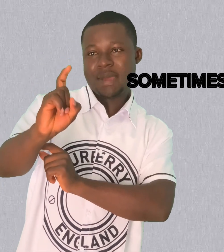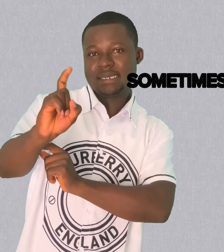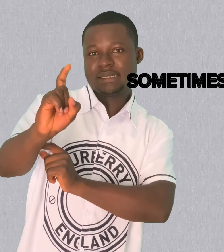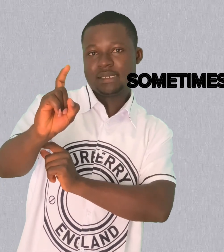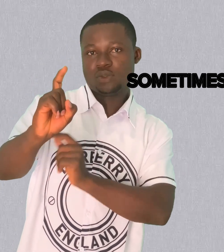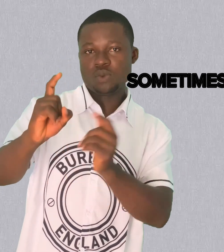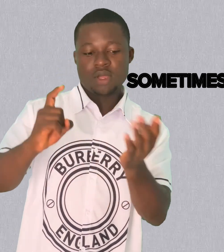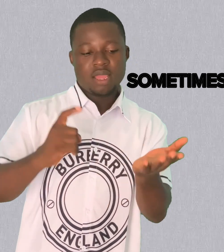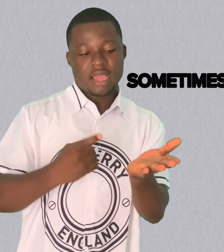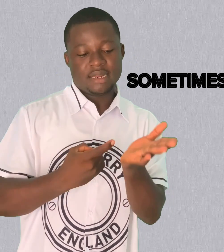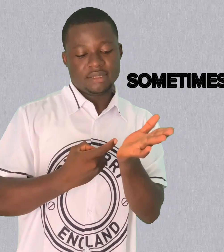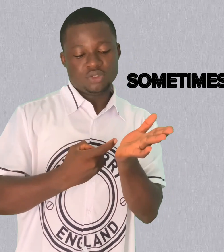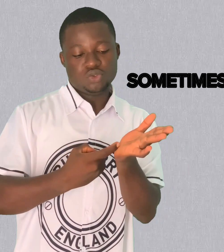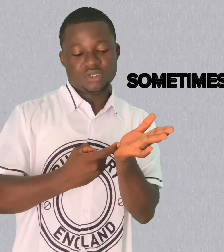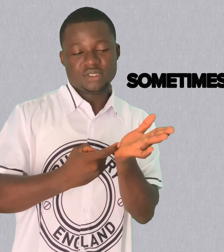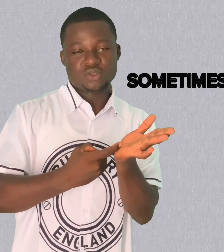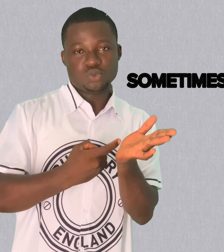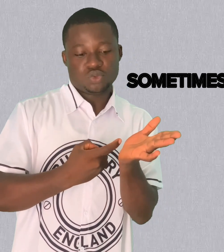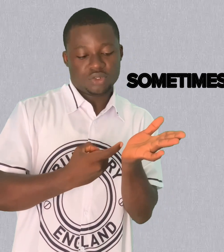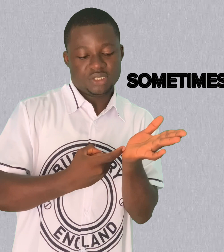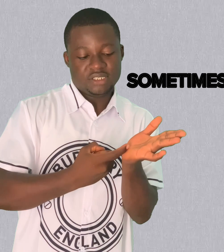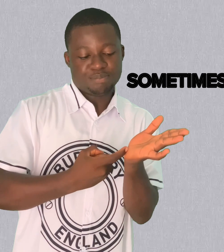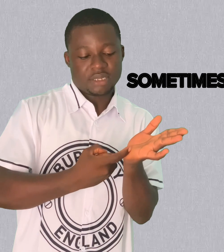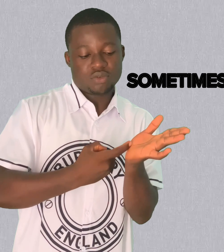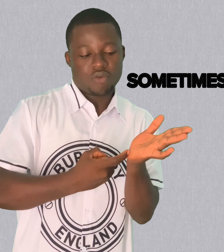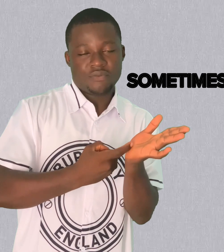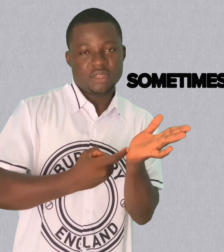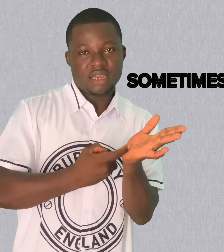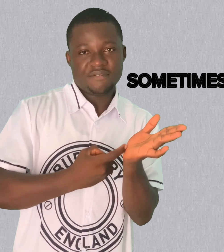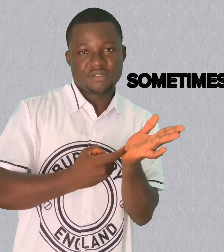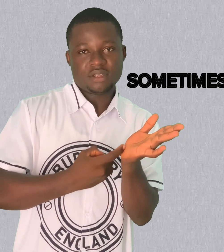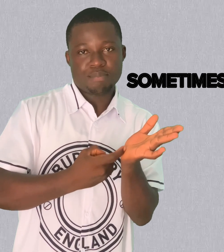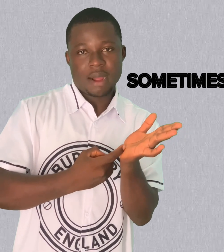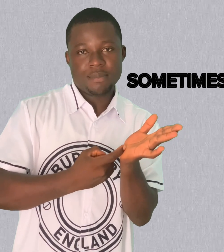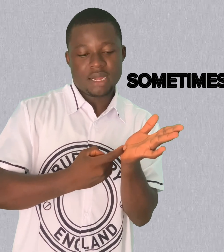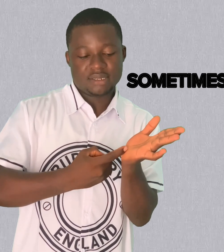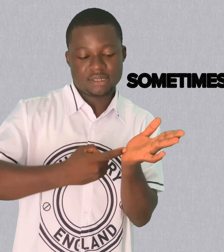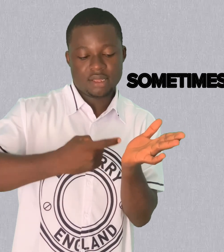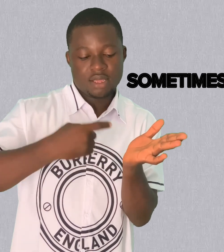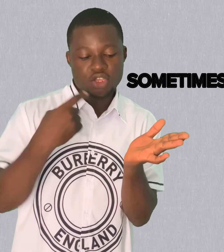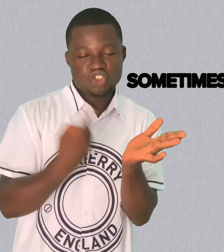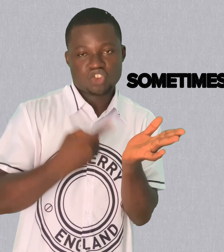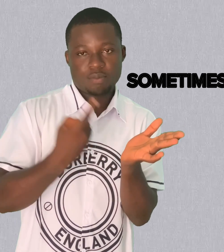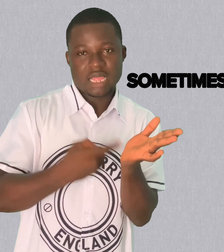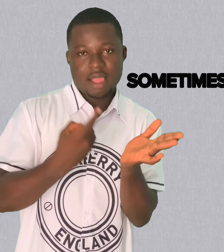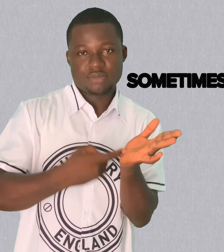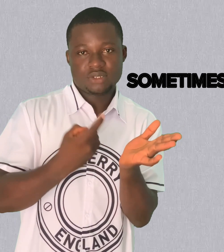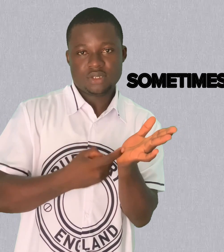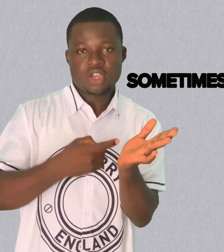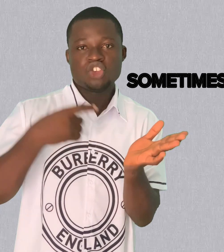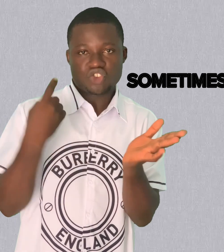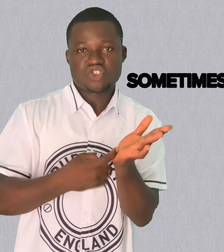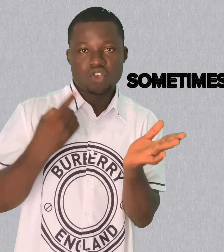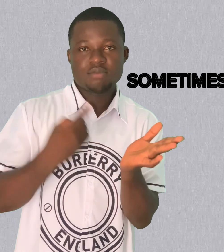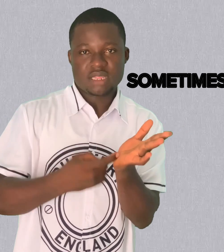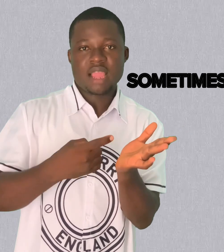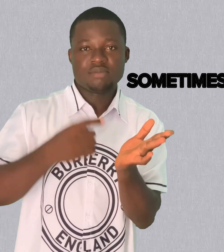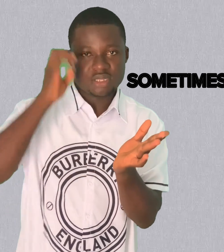it a little and then use it to touch this part of the left palm and say, sometimes. Sometimes